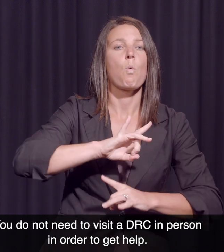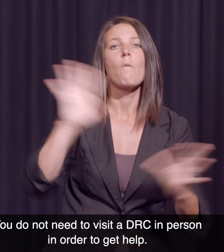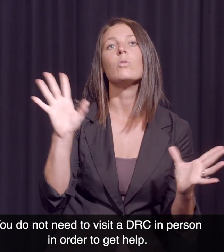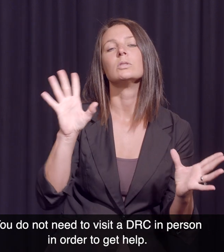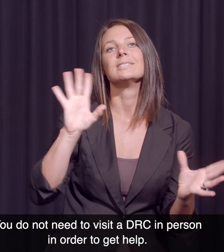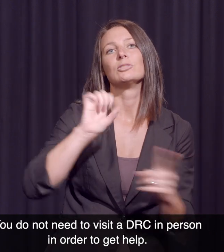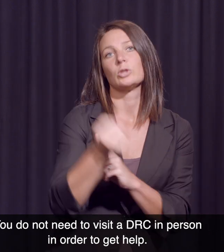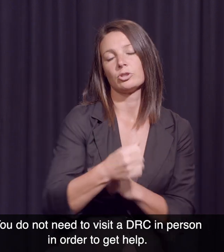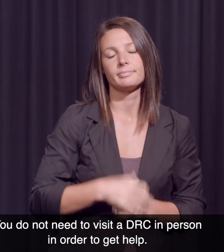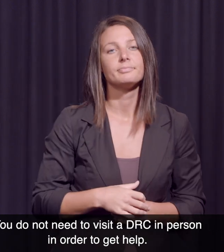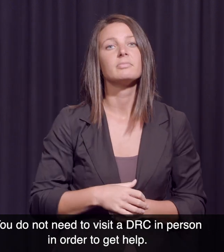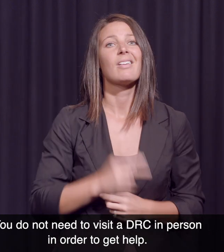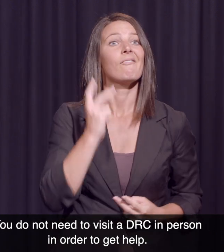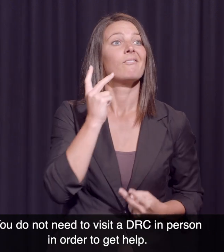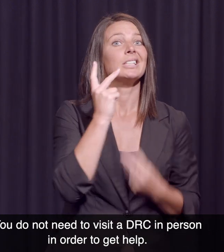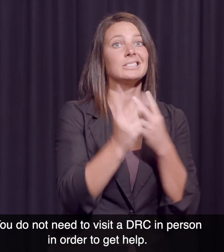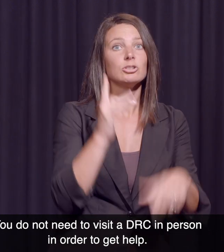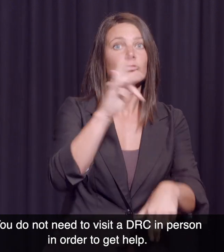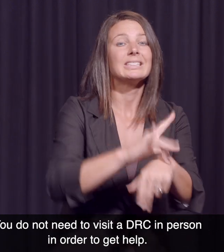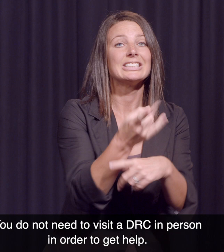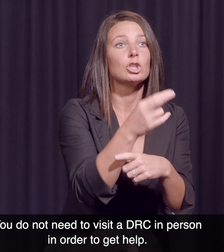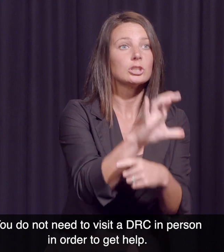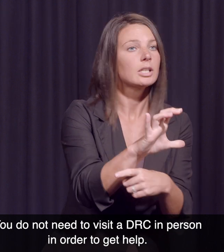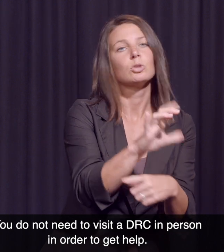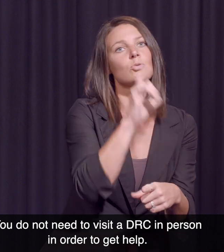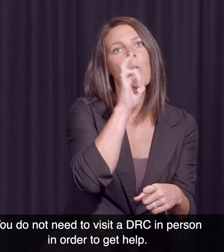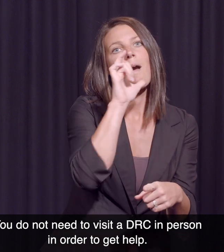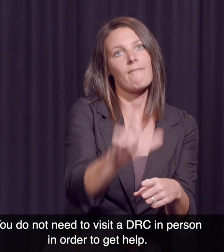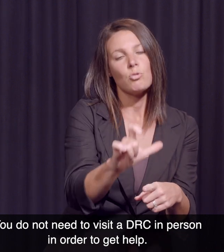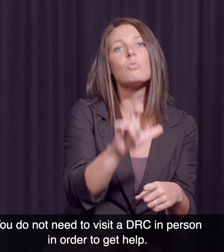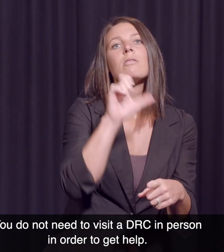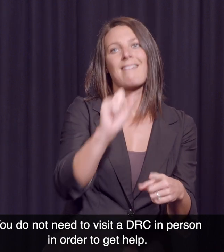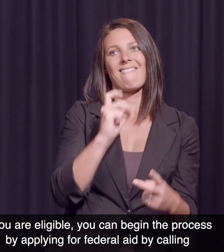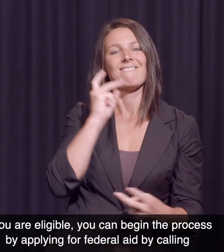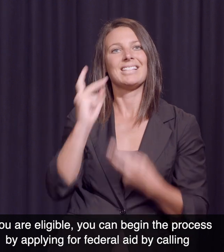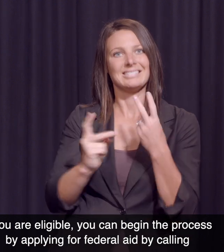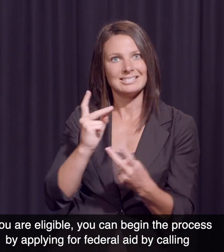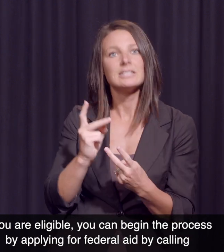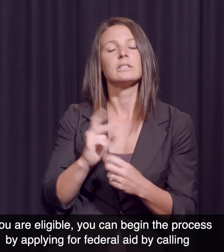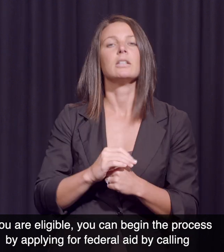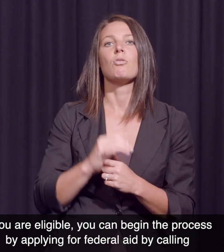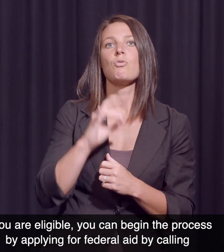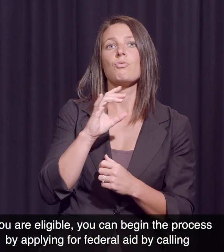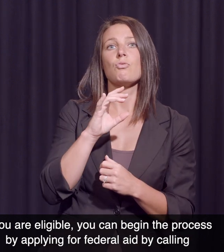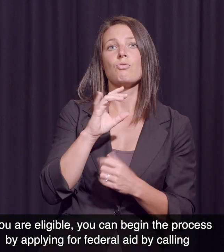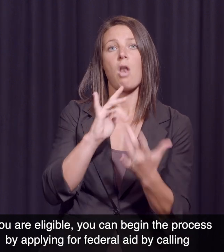You do not need to visit a DRC in person in order to get help. If you are eligible, you can